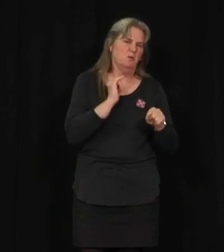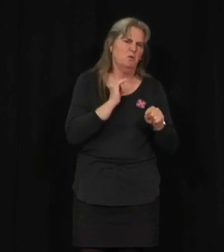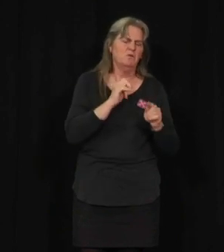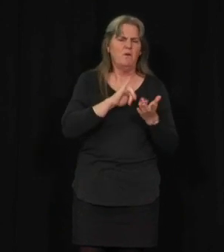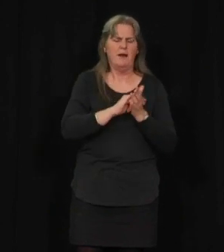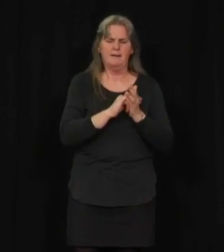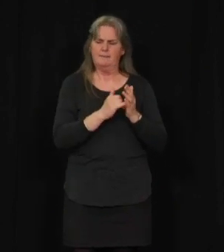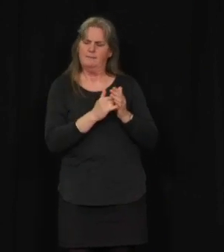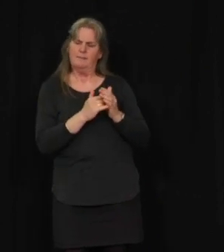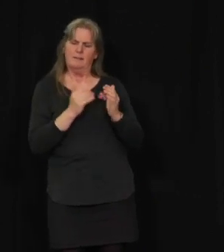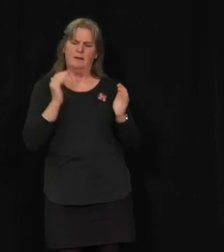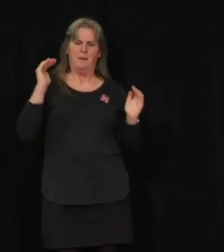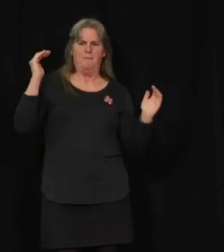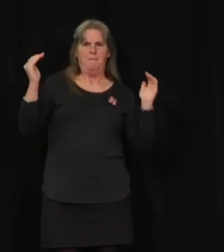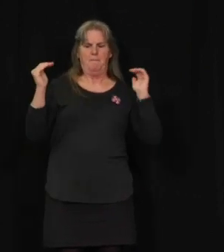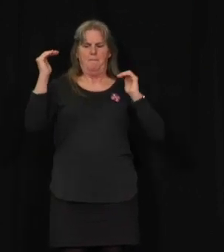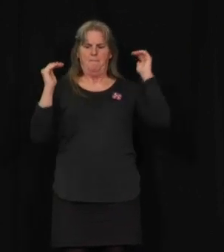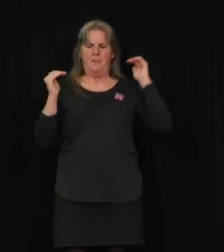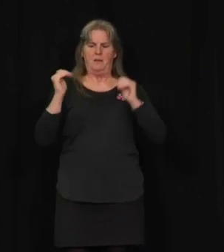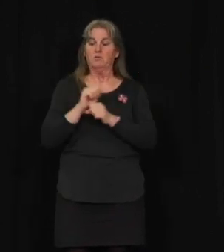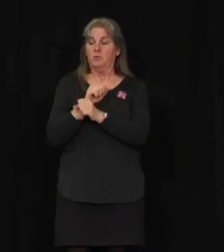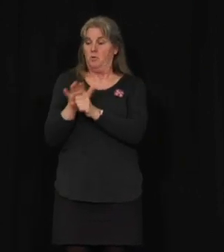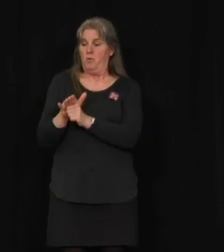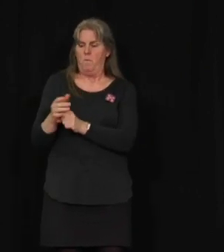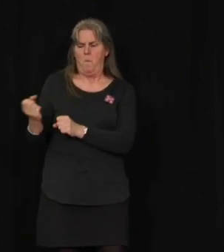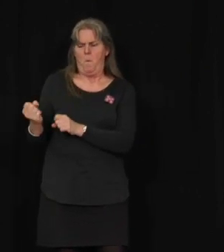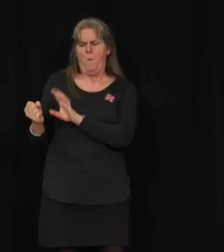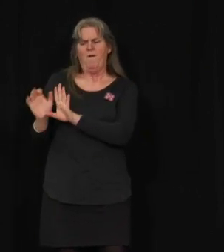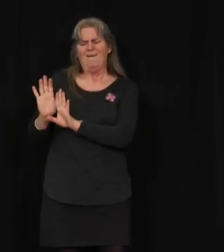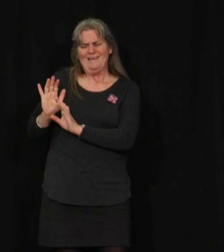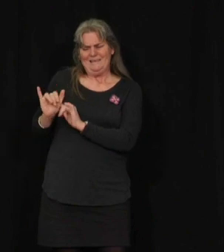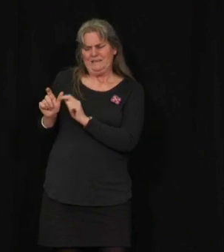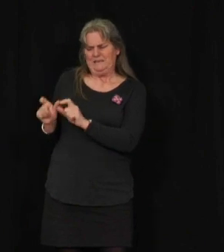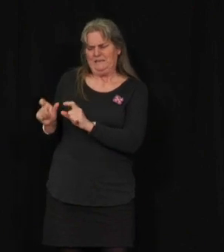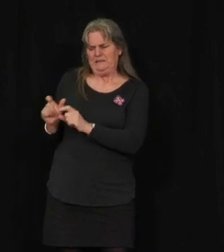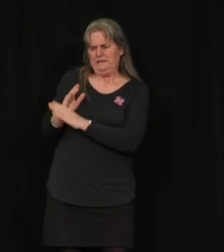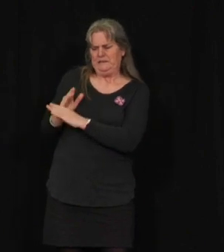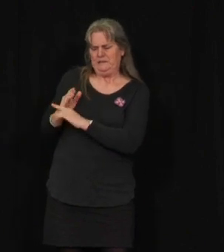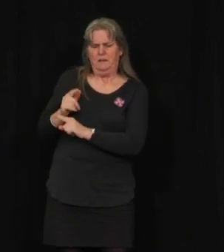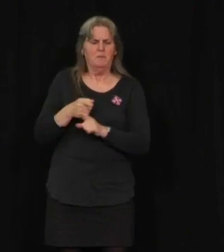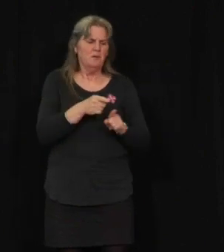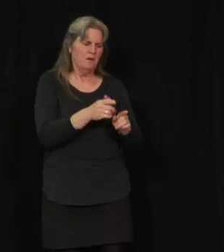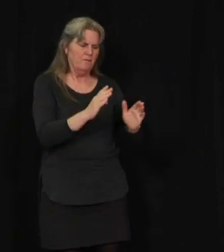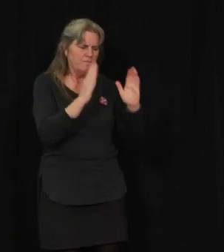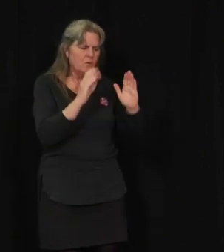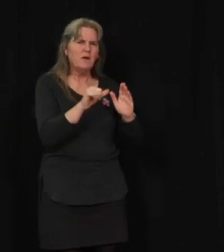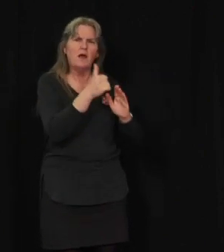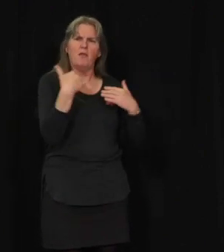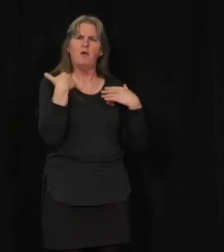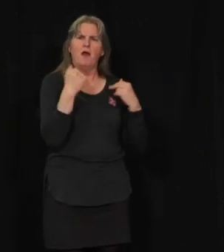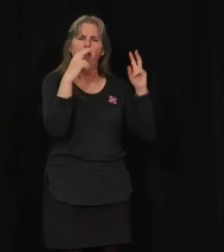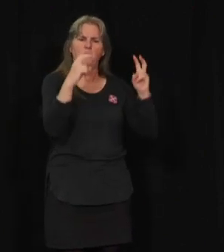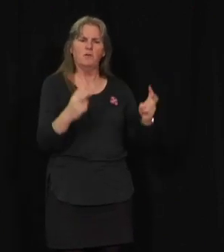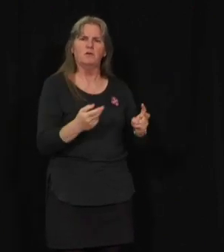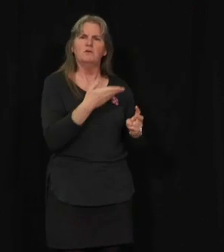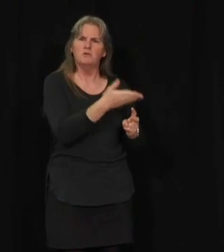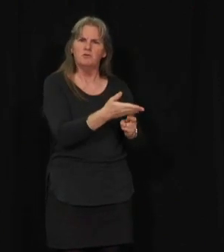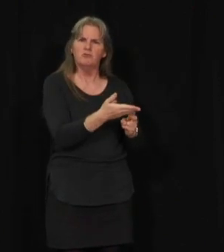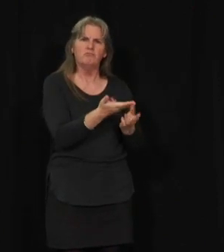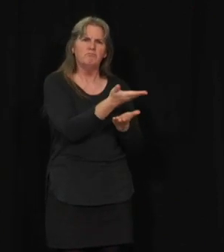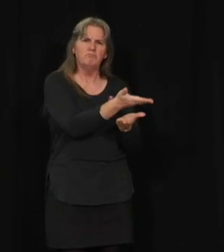the balance, keeping COVID-19 in the back seat while we continue to address our population's